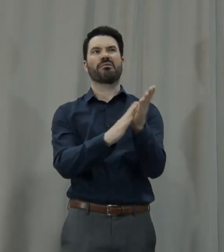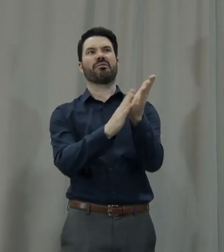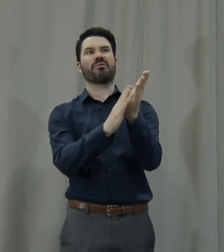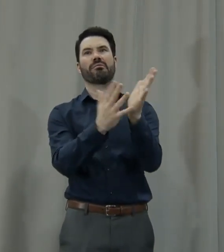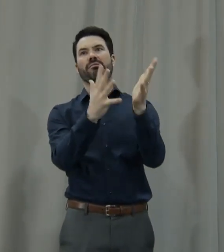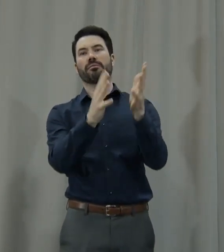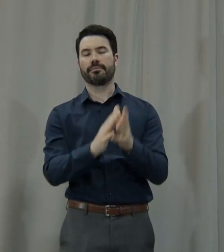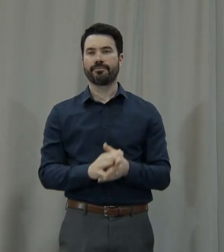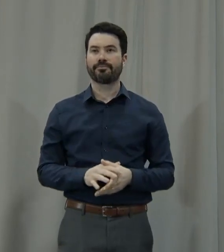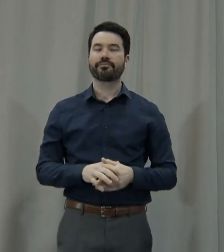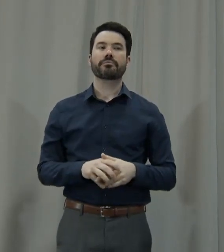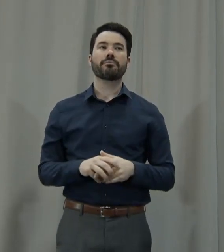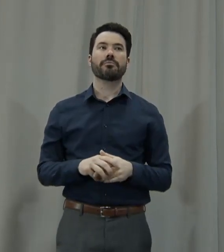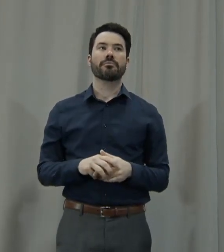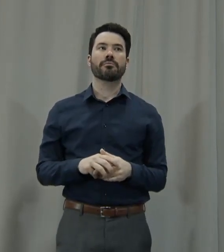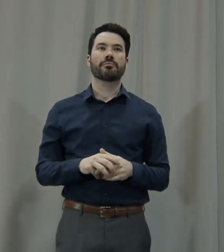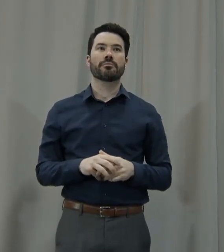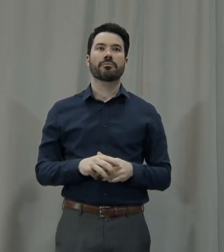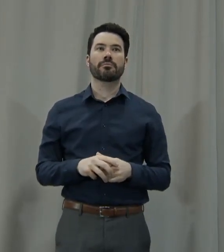fact,